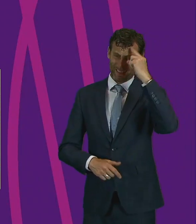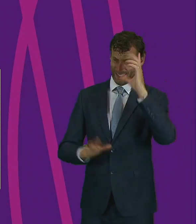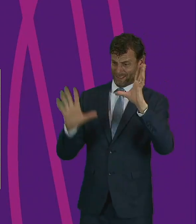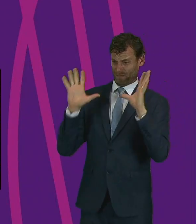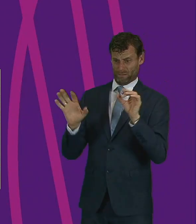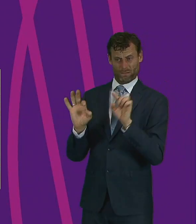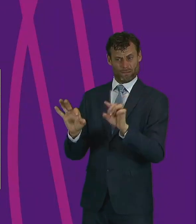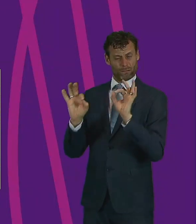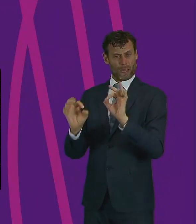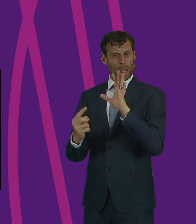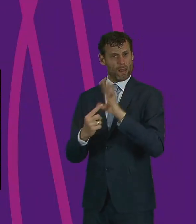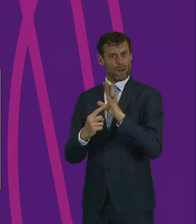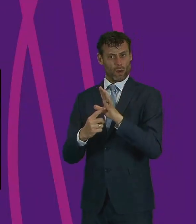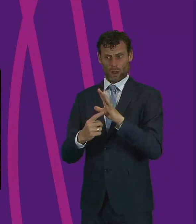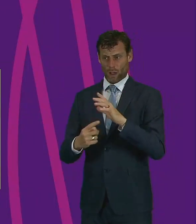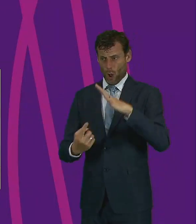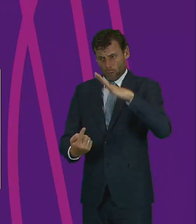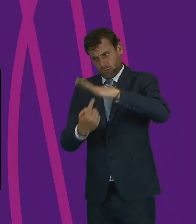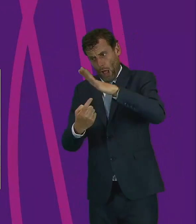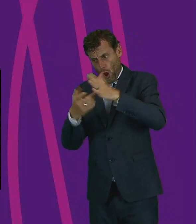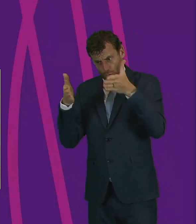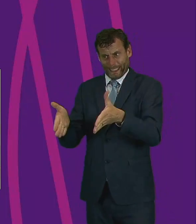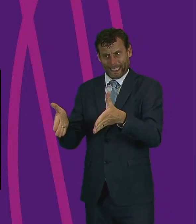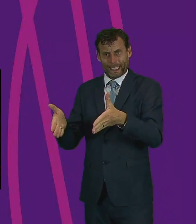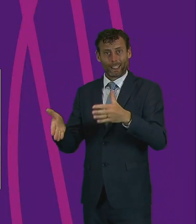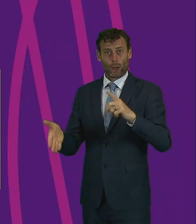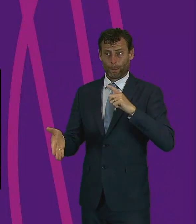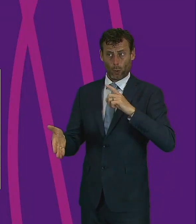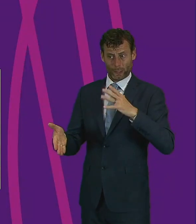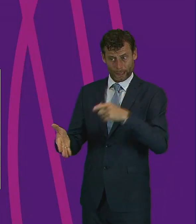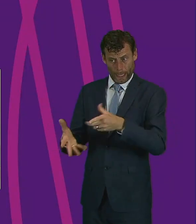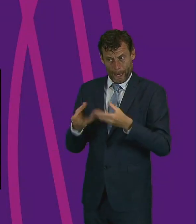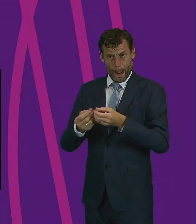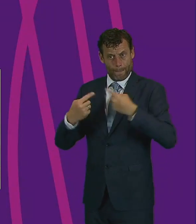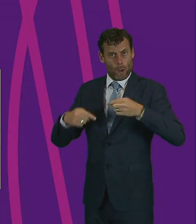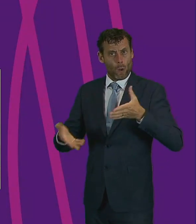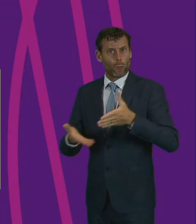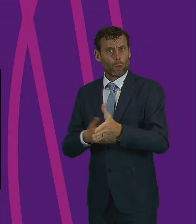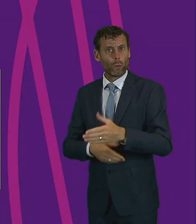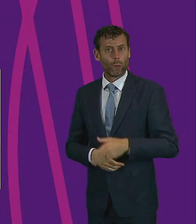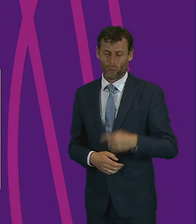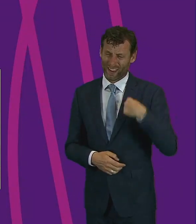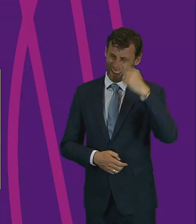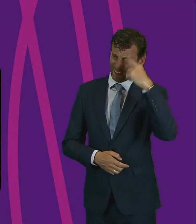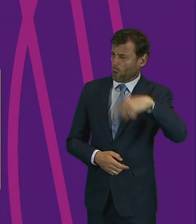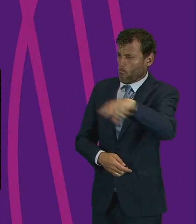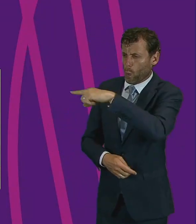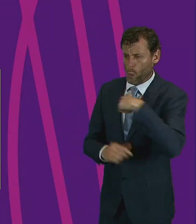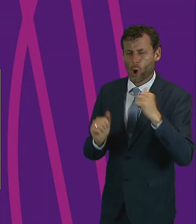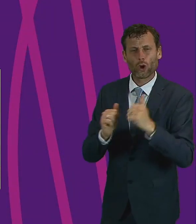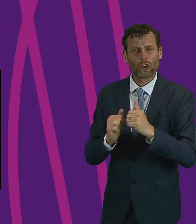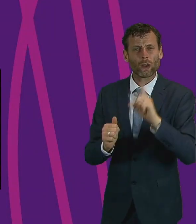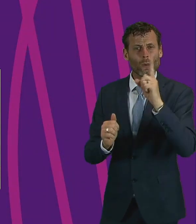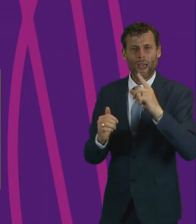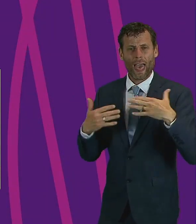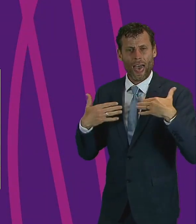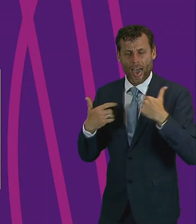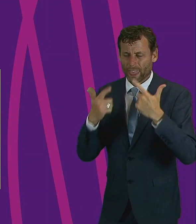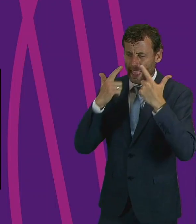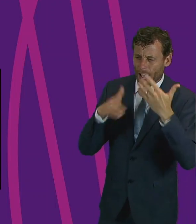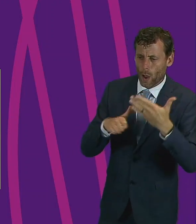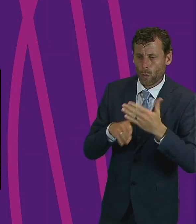these unprecedented times. I think everyone across the chamber will agree with me when I say that our healthcare workers, from doctors,